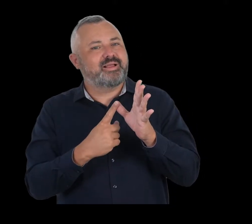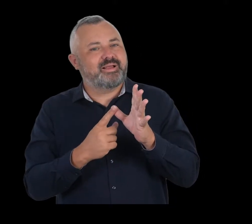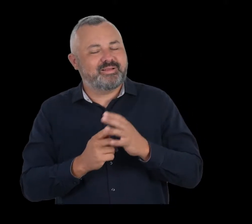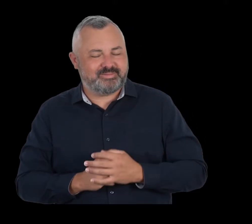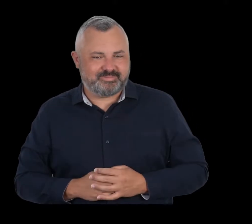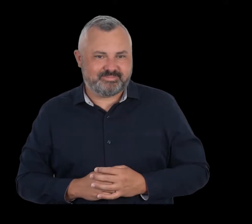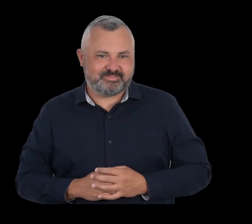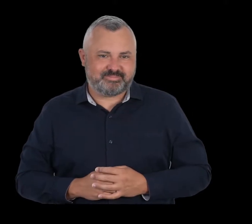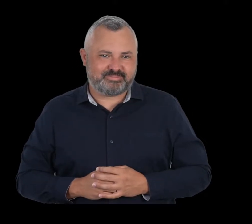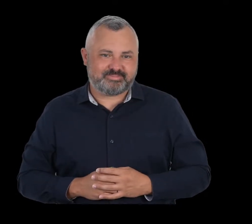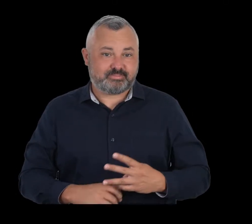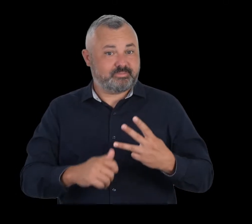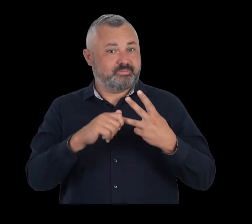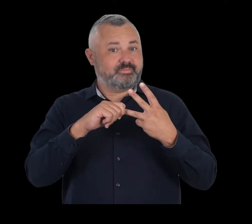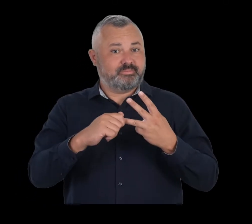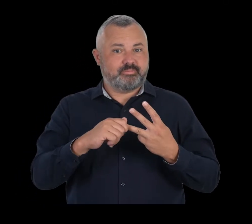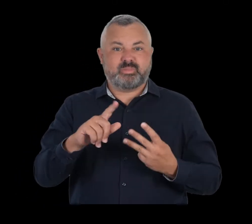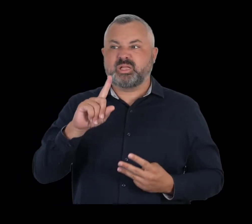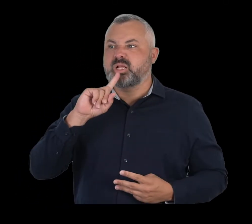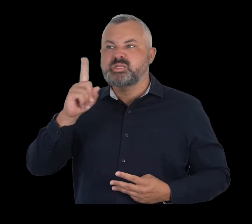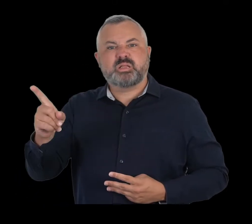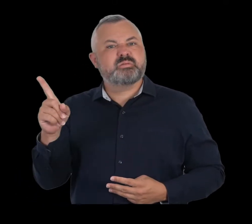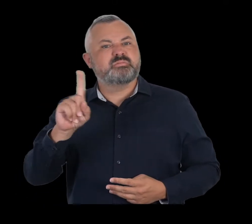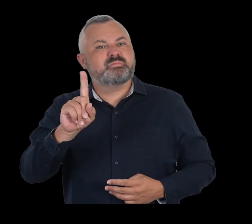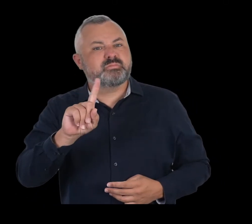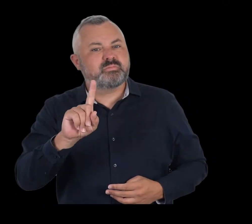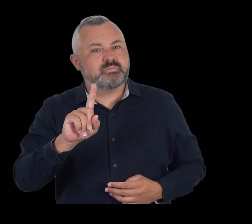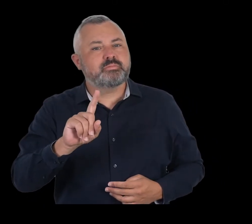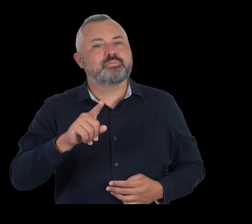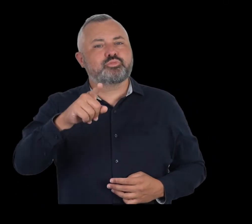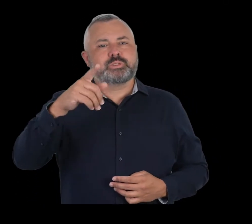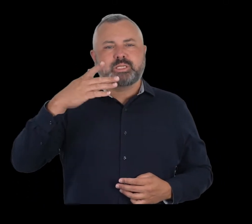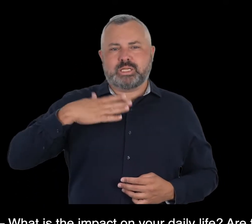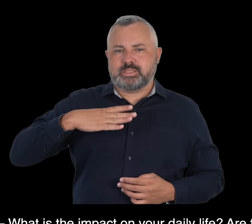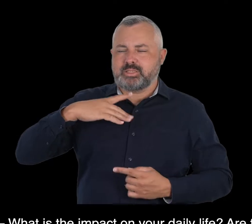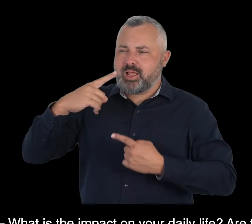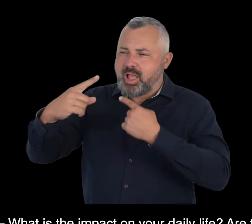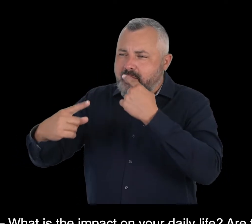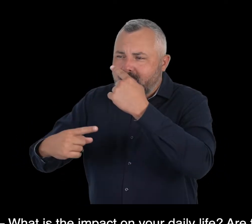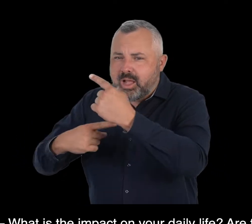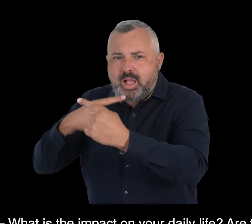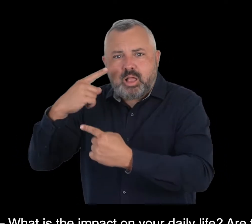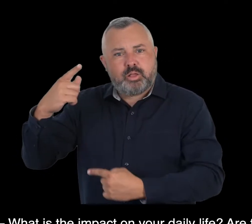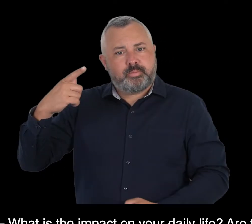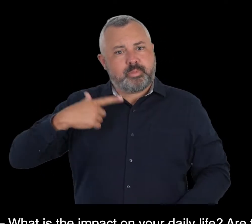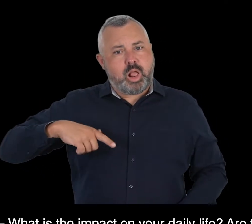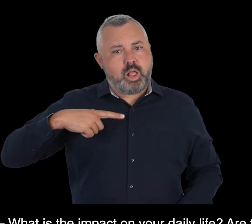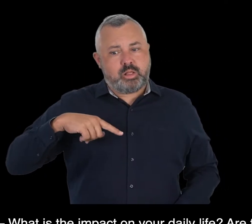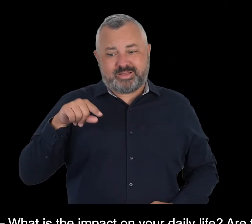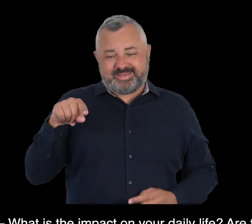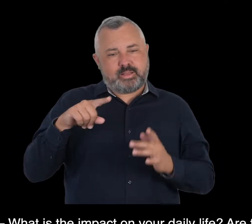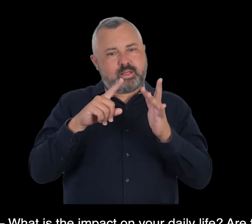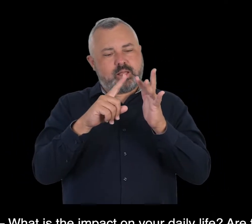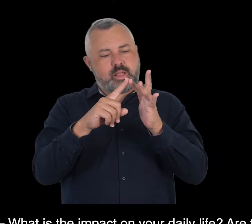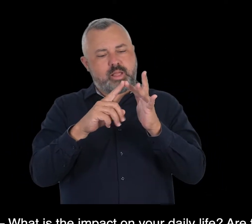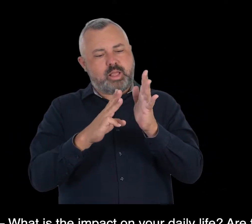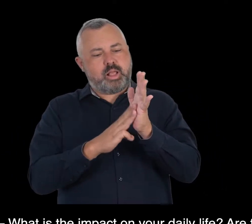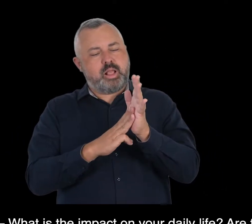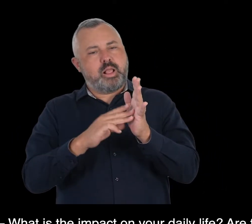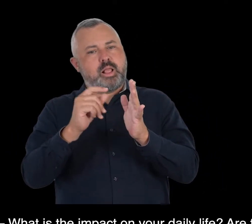Step 2. Who can give it to you? The NDIA. Step 3. What do they